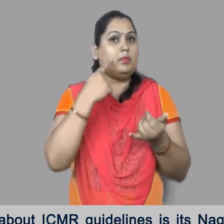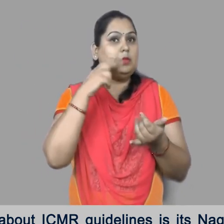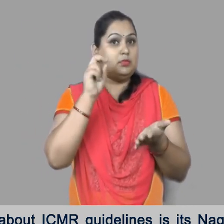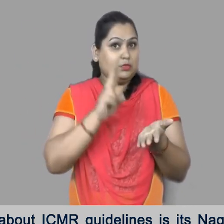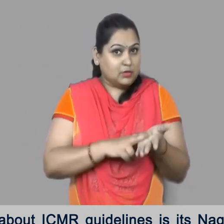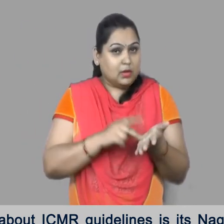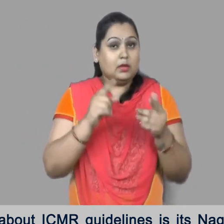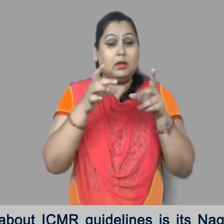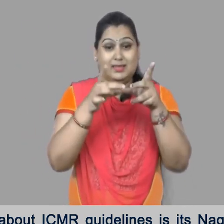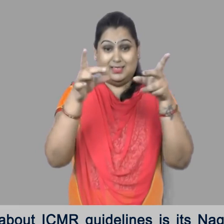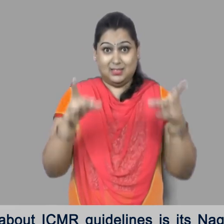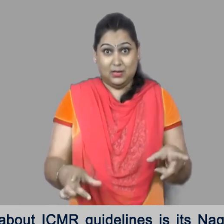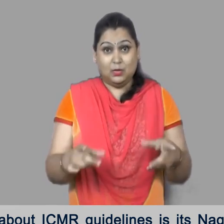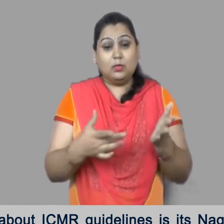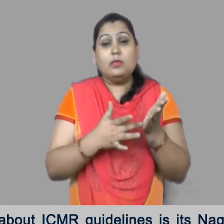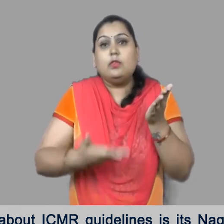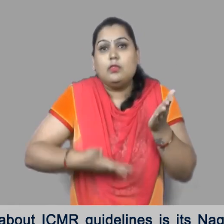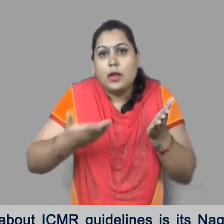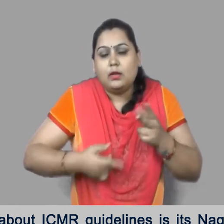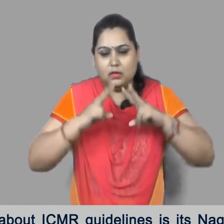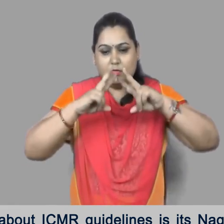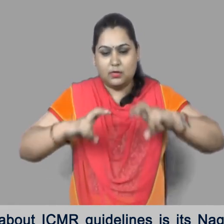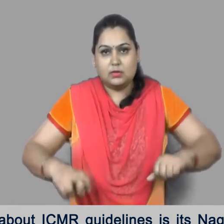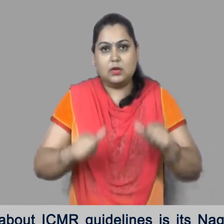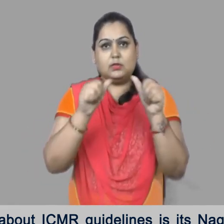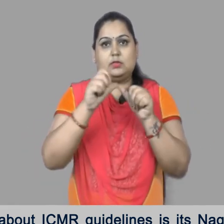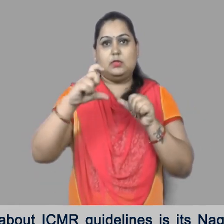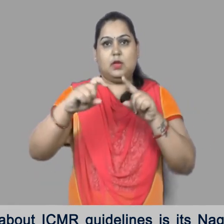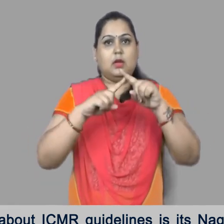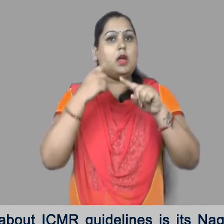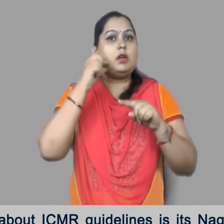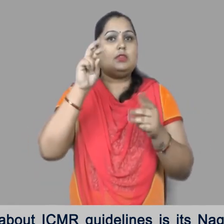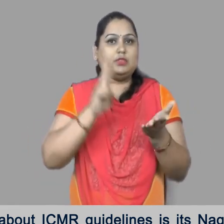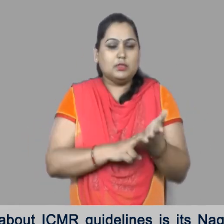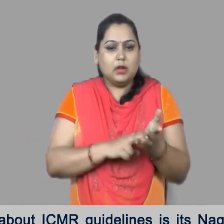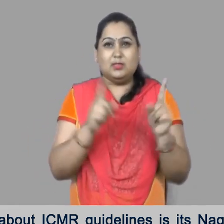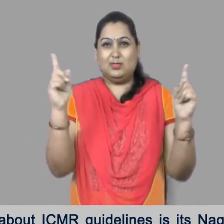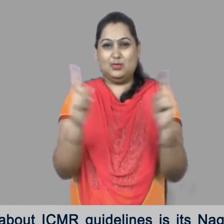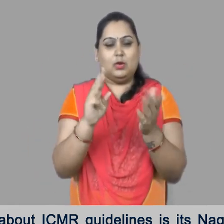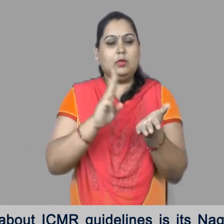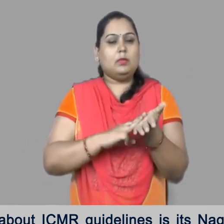city-based NGO, Mission Institute for Training, Research and